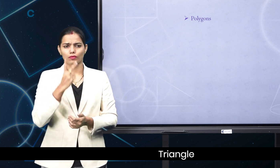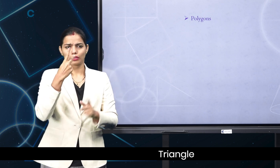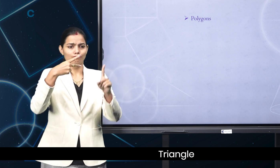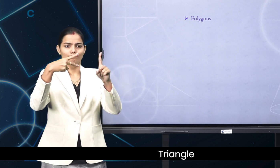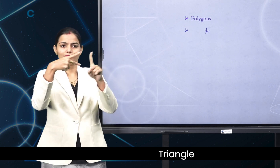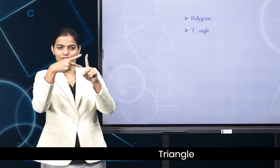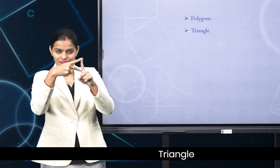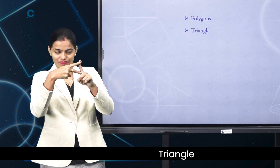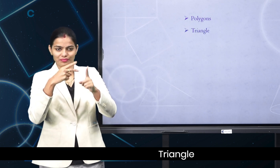triangle,